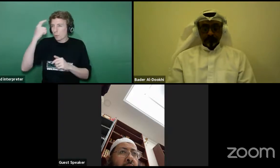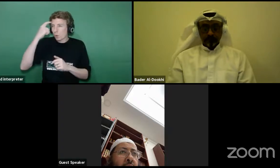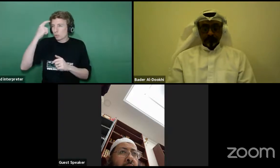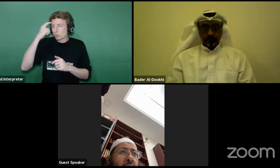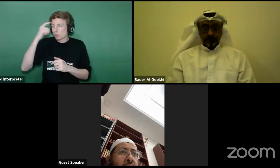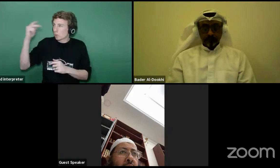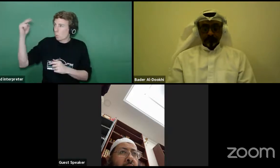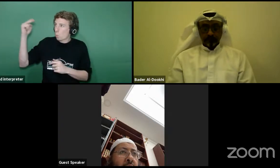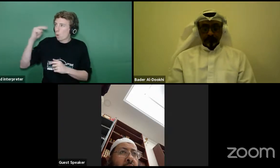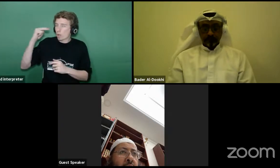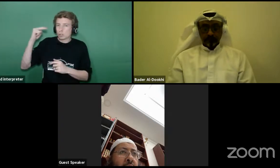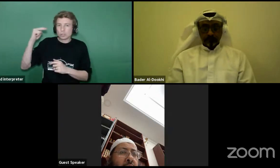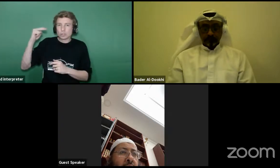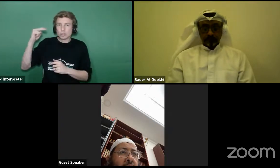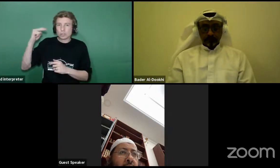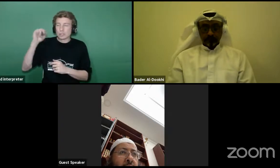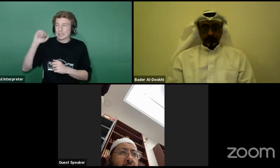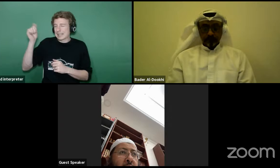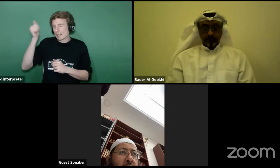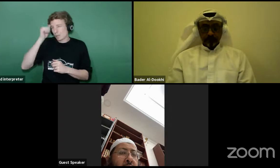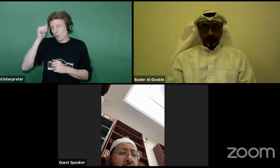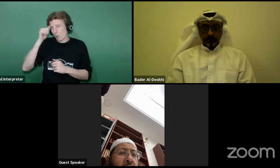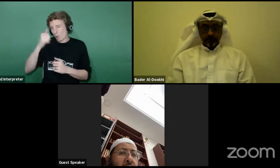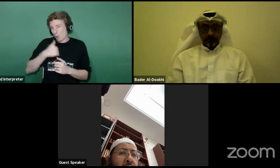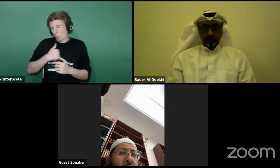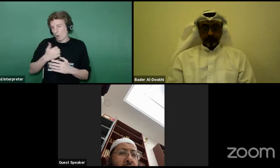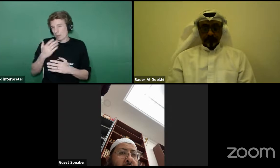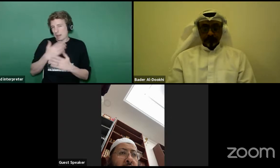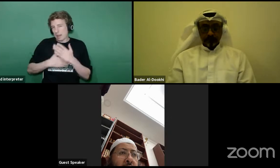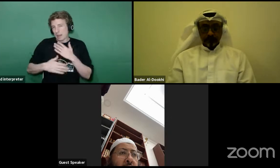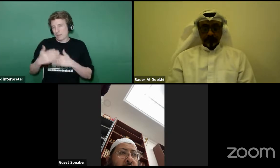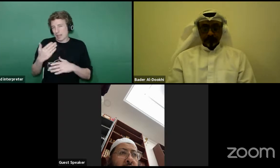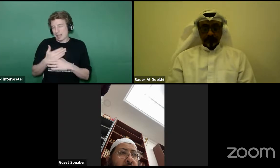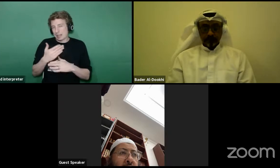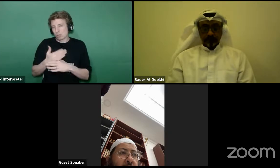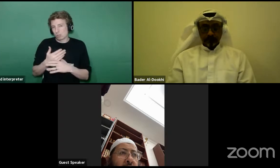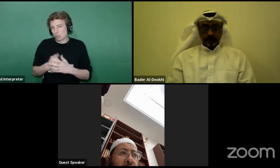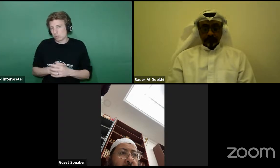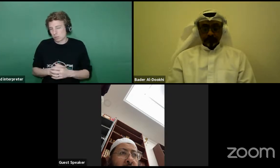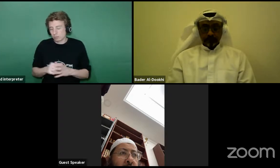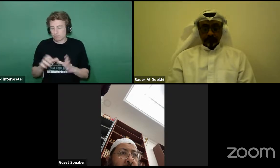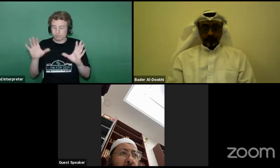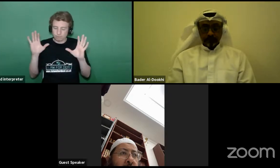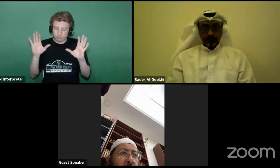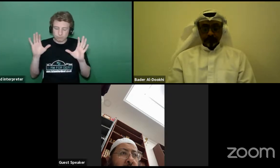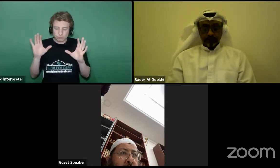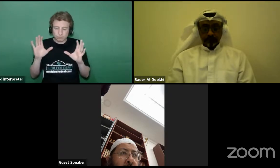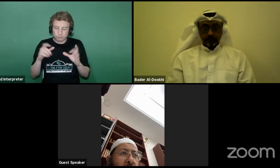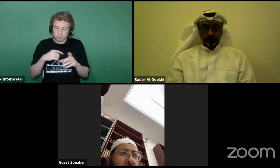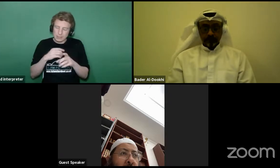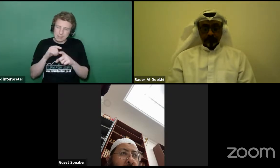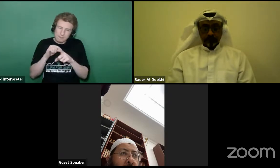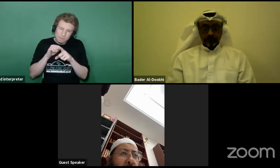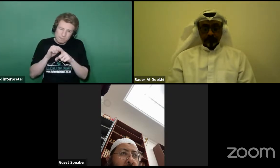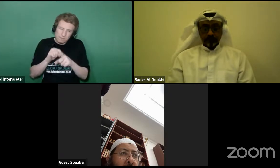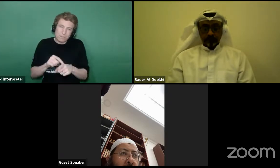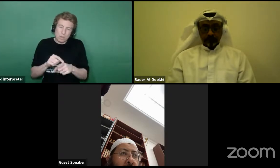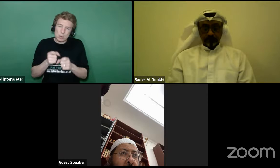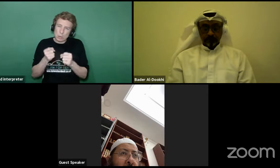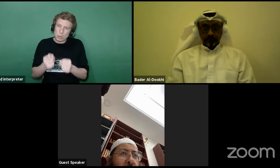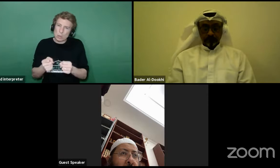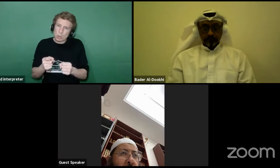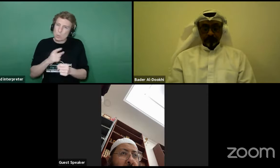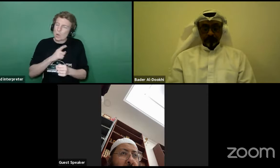He is aware of that which they do. So for that reason, they abstain from these things to earn the pleasure of their